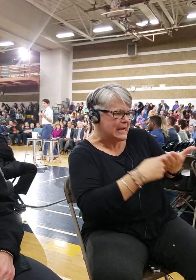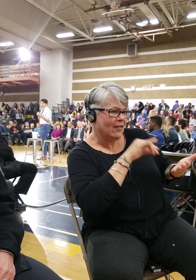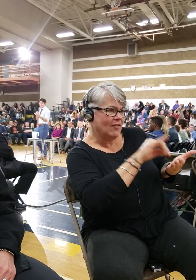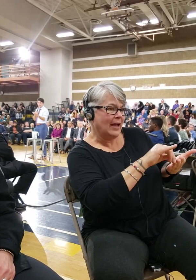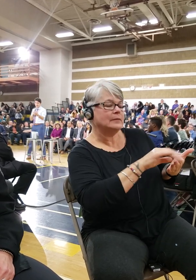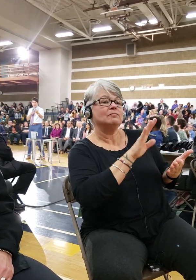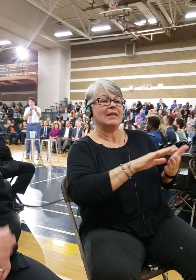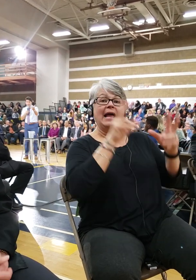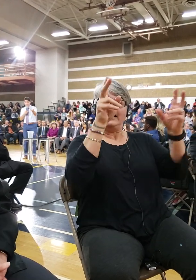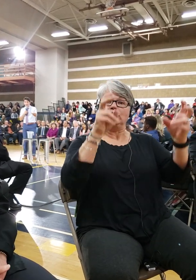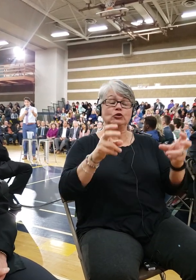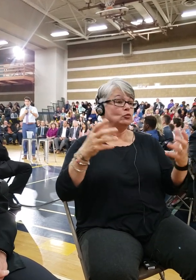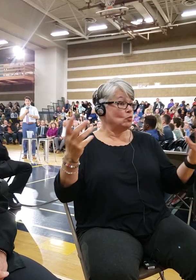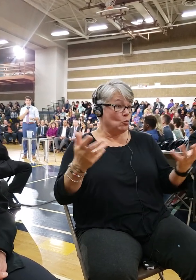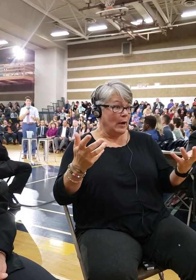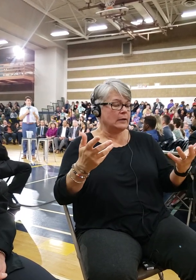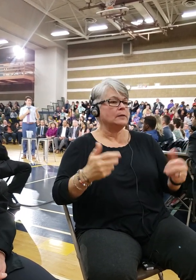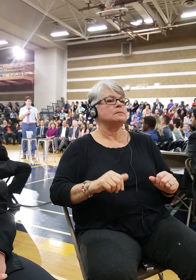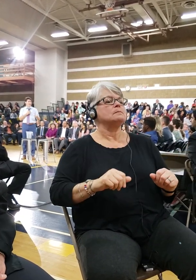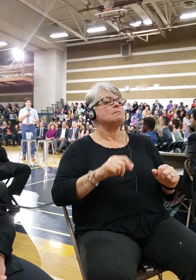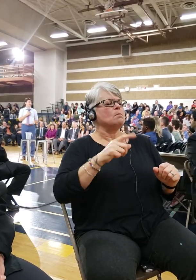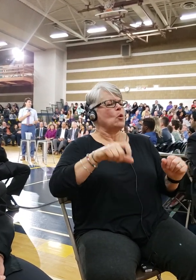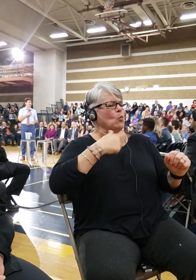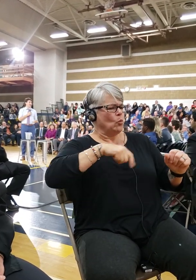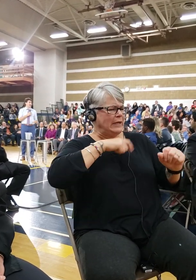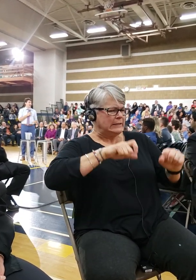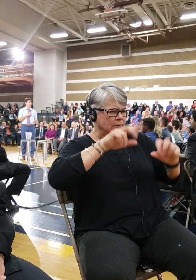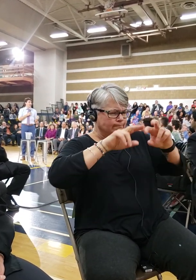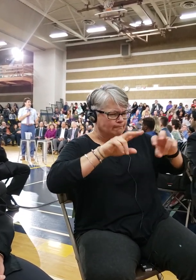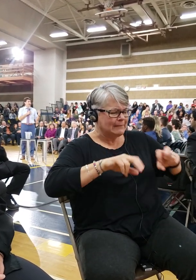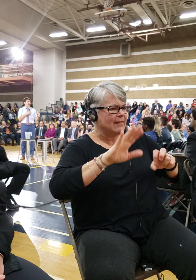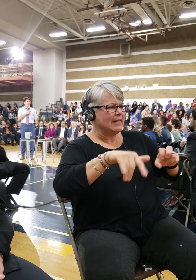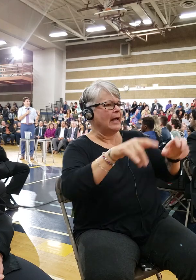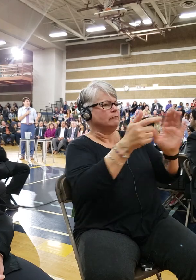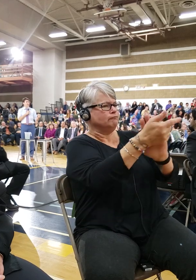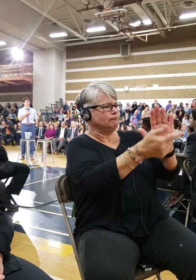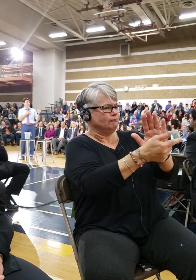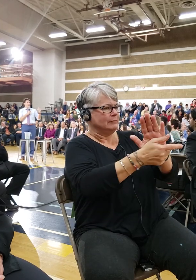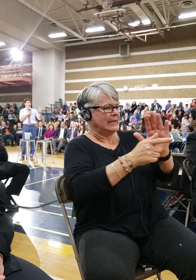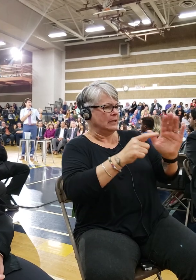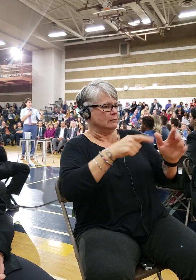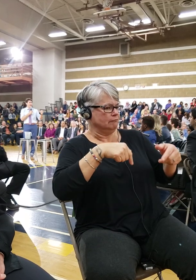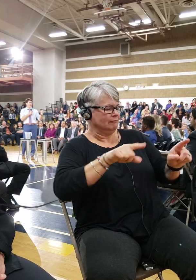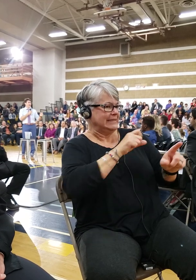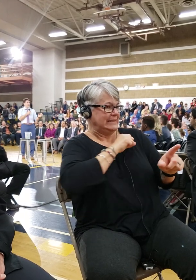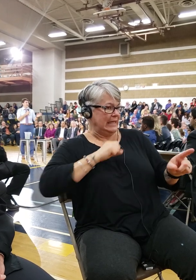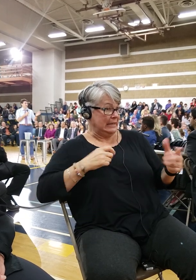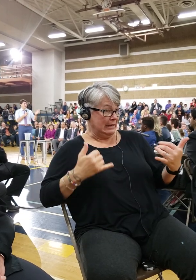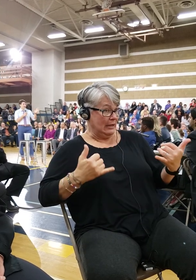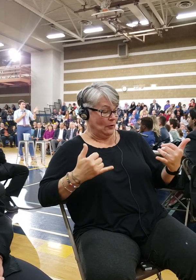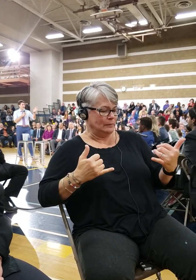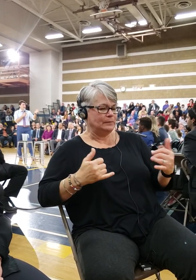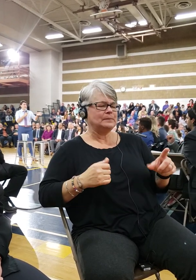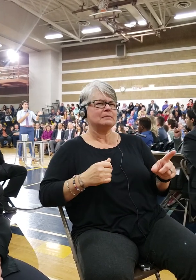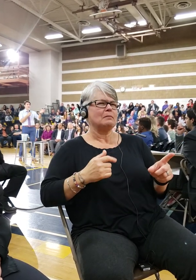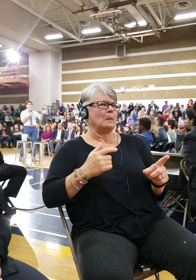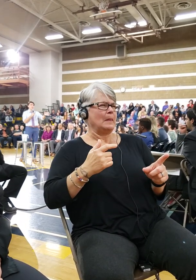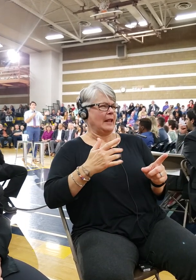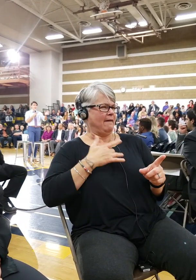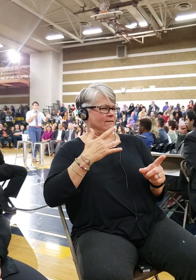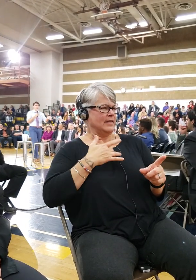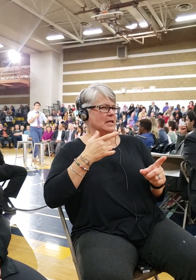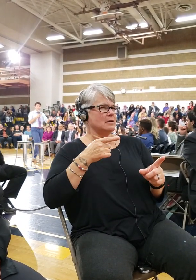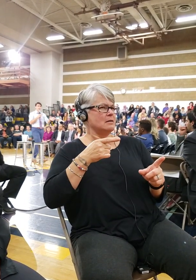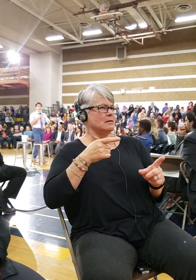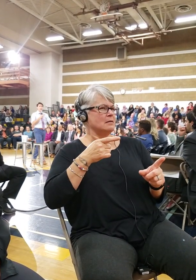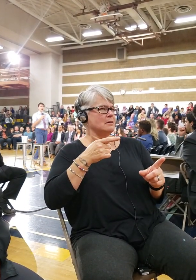around the study of the legislation in the Senate right now. And I believe there is an intent to